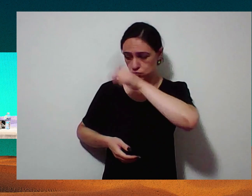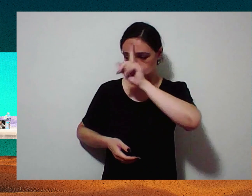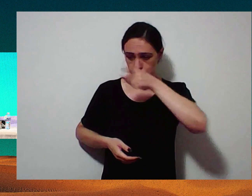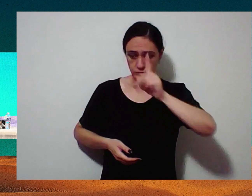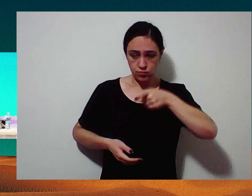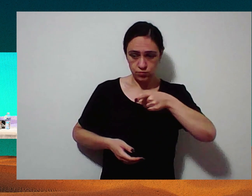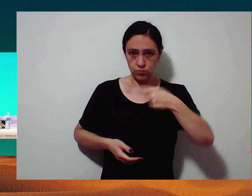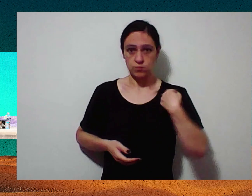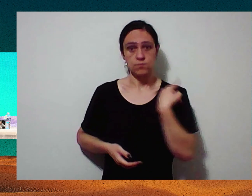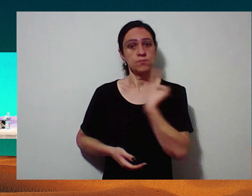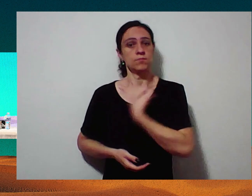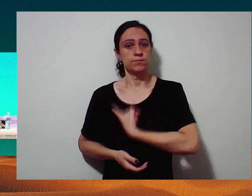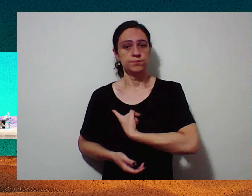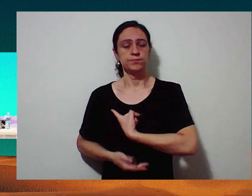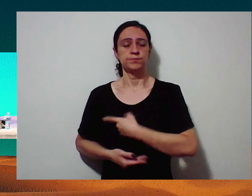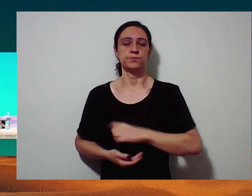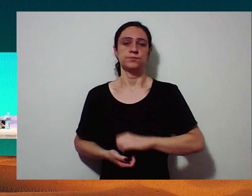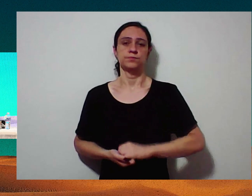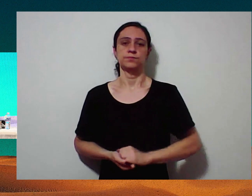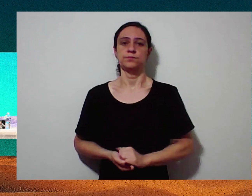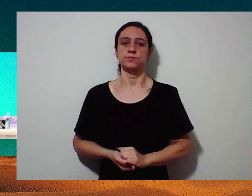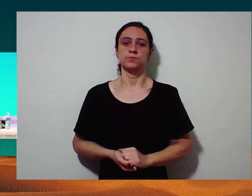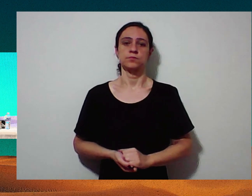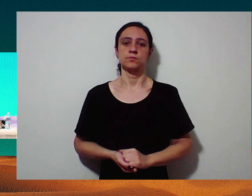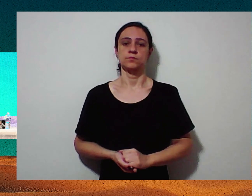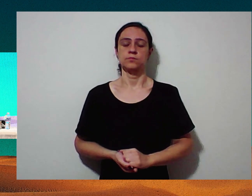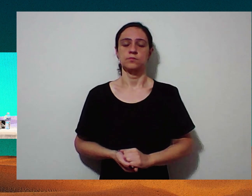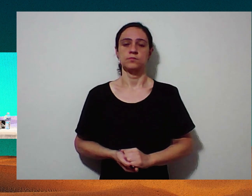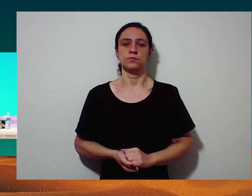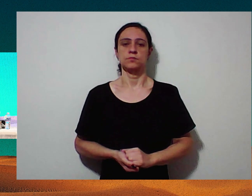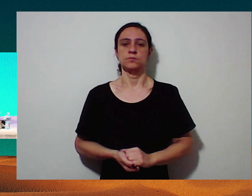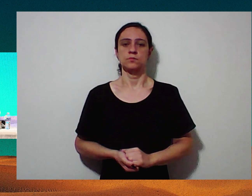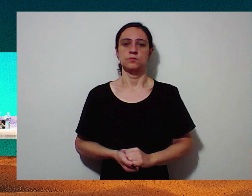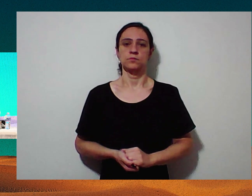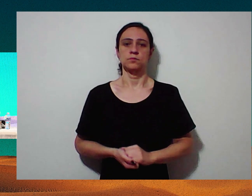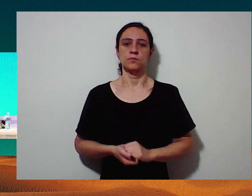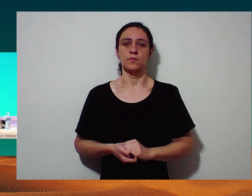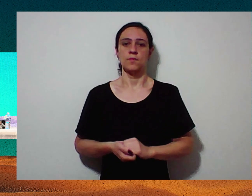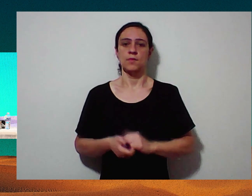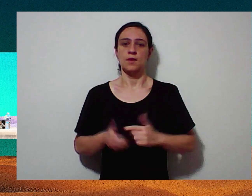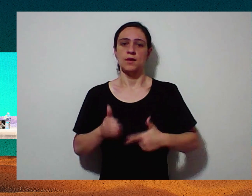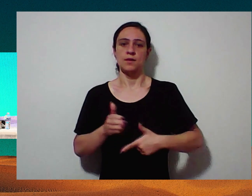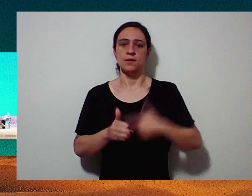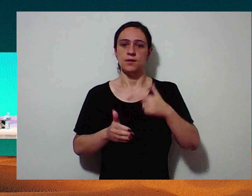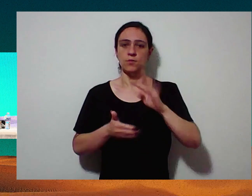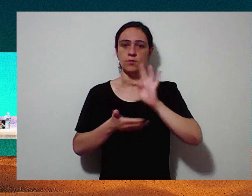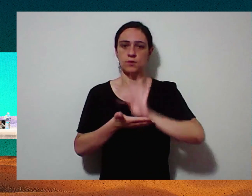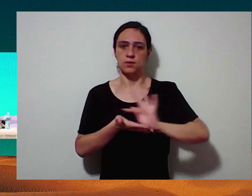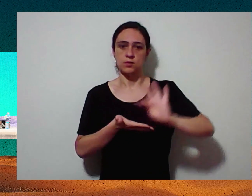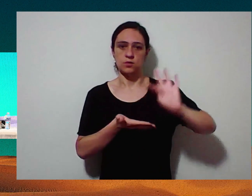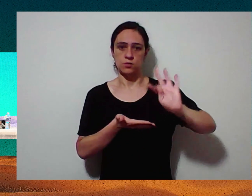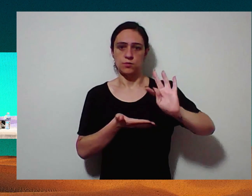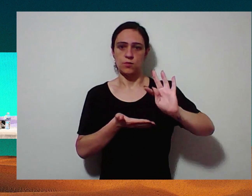to be the judge. 2 Timóteo 4:1. 2 Timothy 4:1.